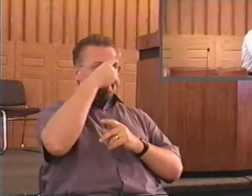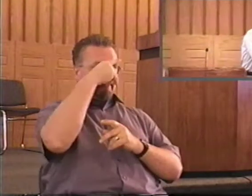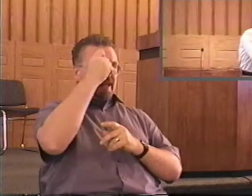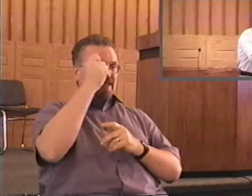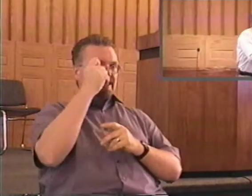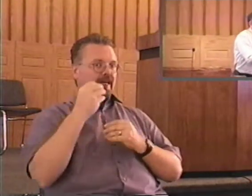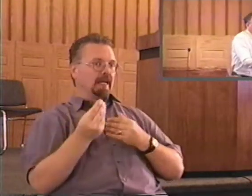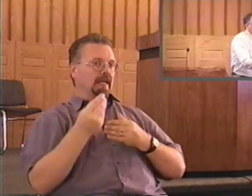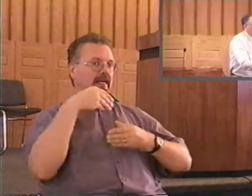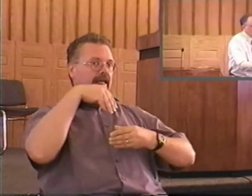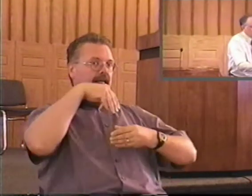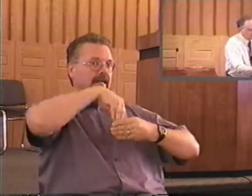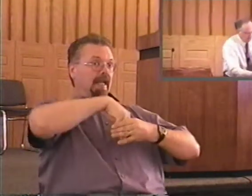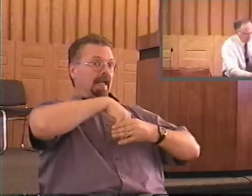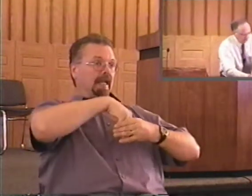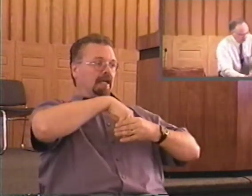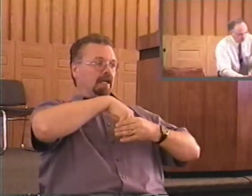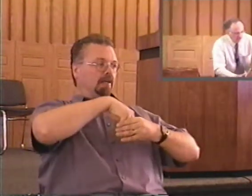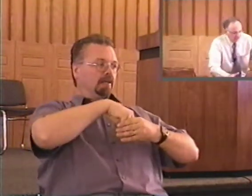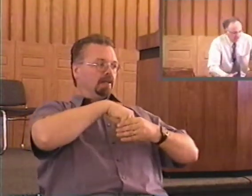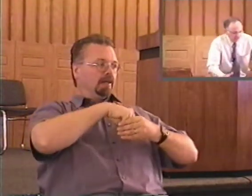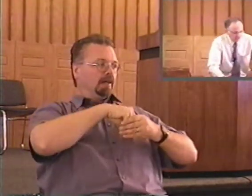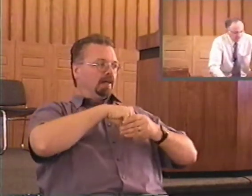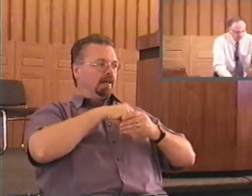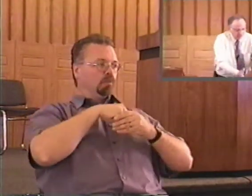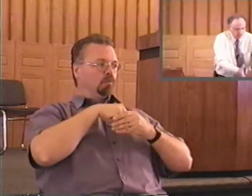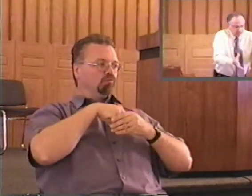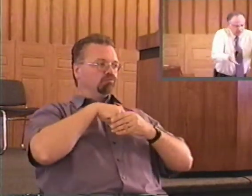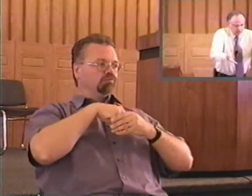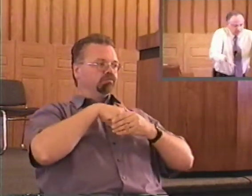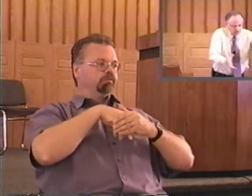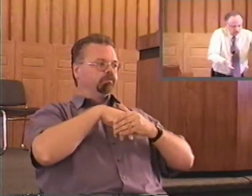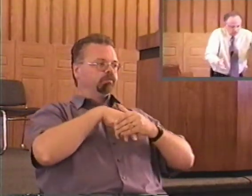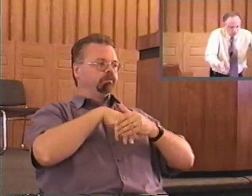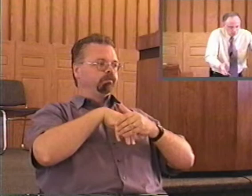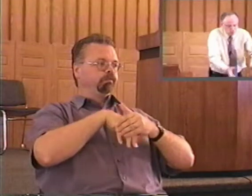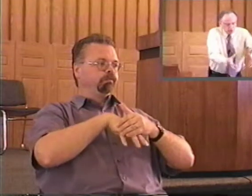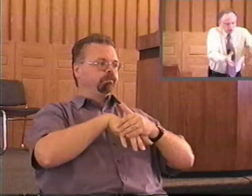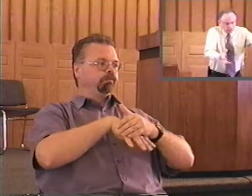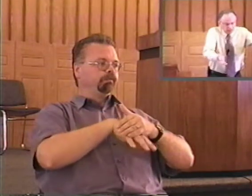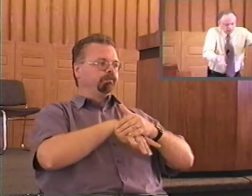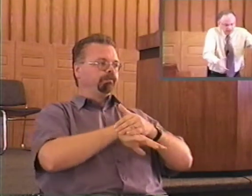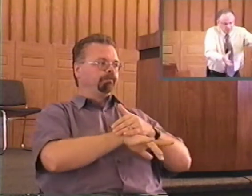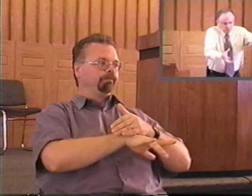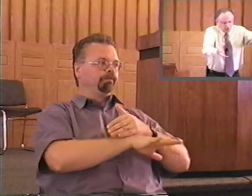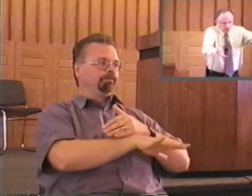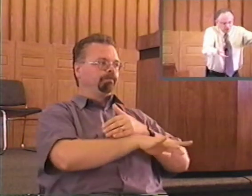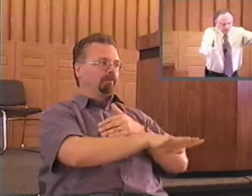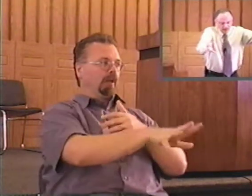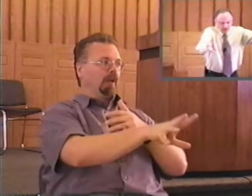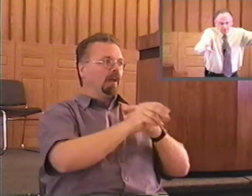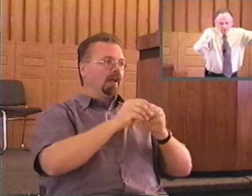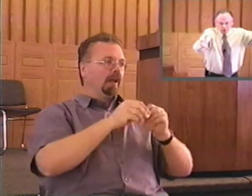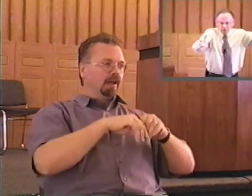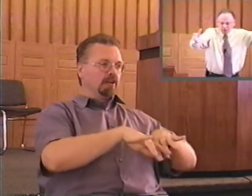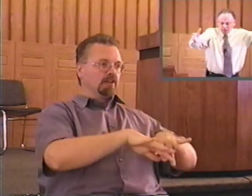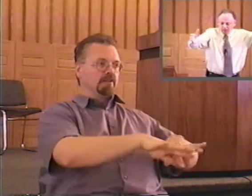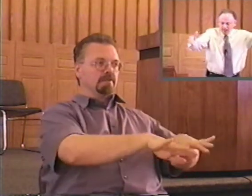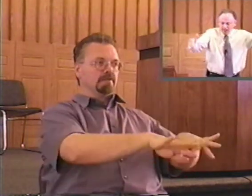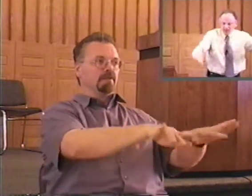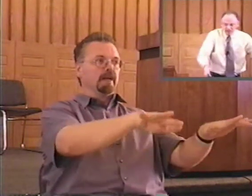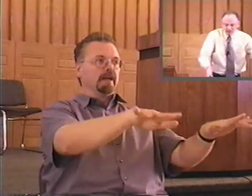because it gets in there, and a little bit of it gets in there, and it can begin to just multiply and multiply